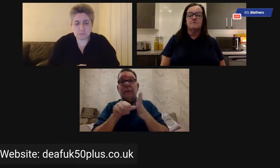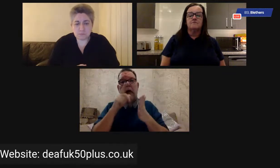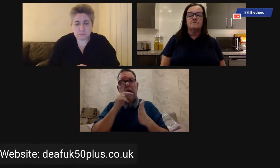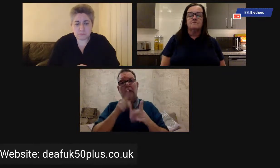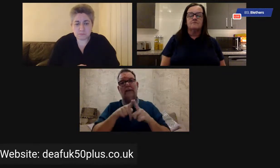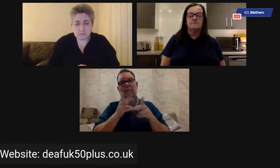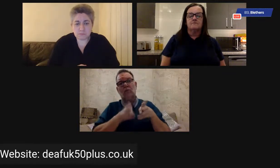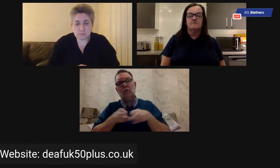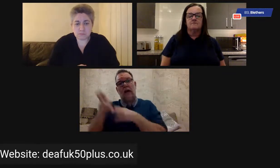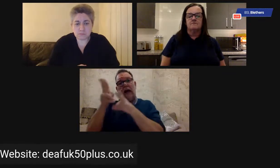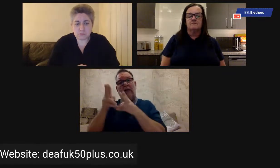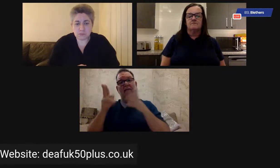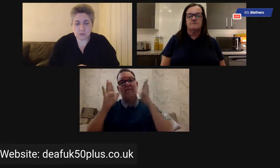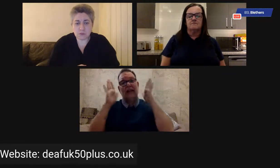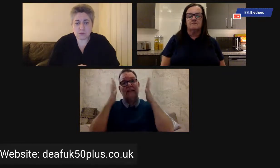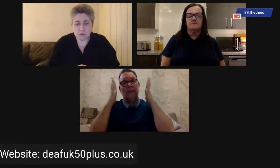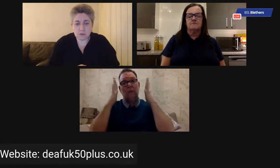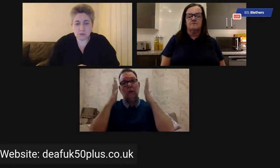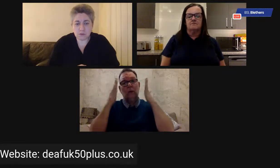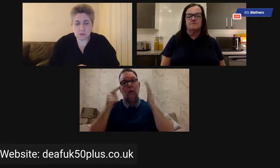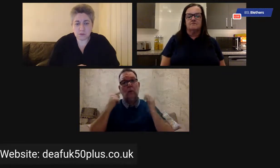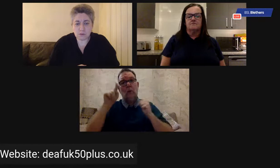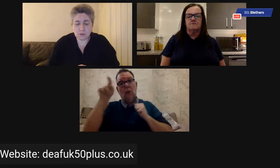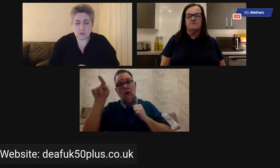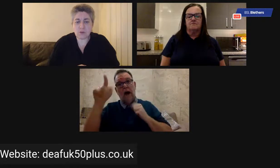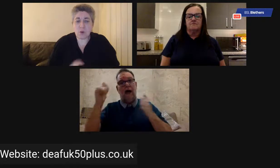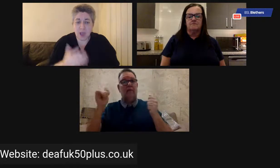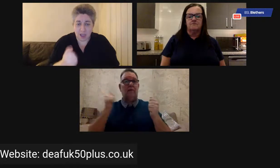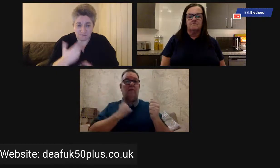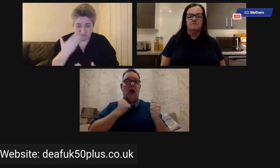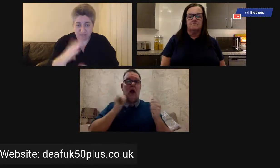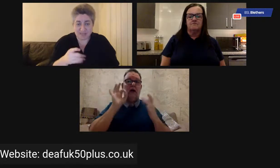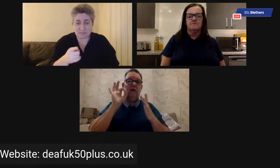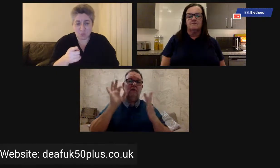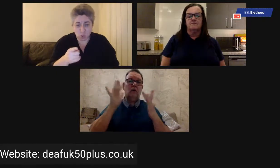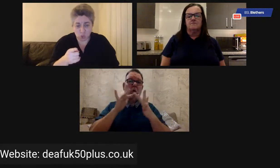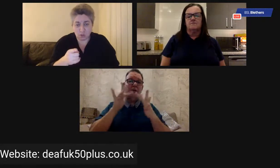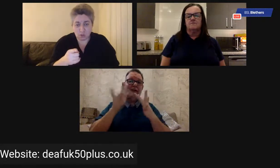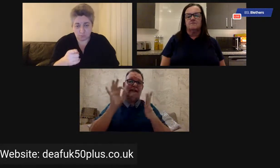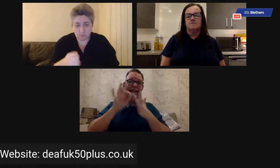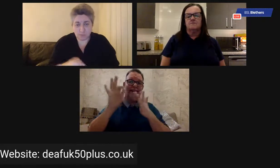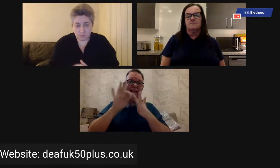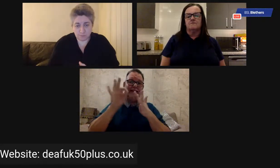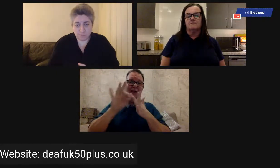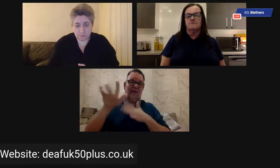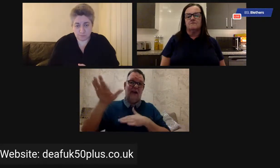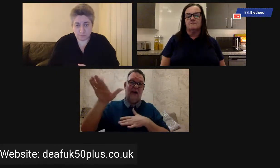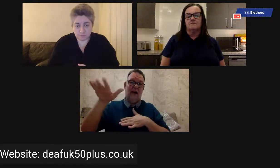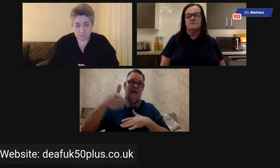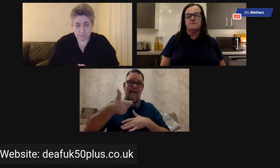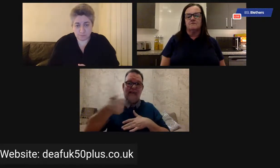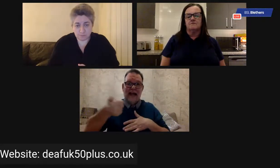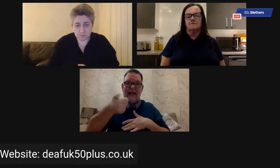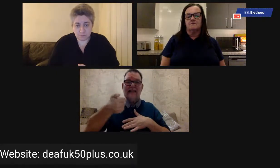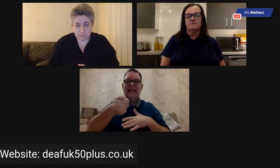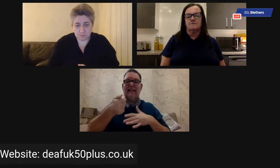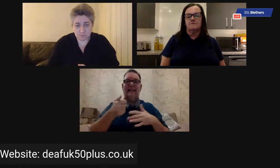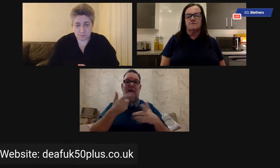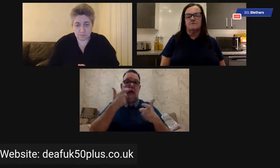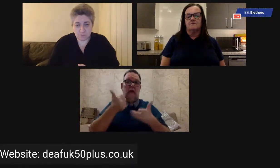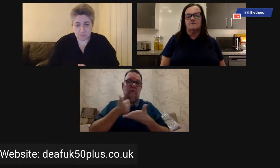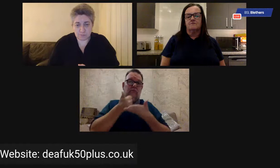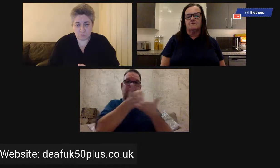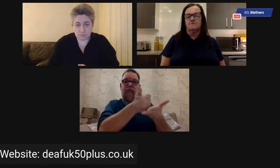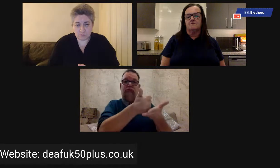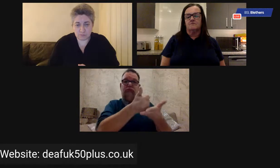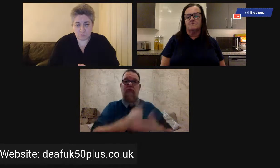online. Any issues, there is a different way we can go through Facebook where my contact details are there.